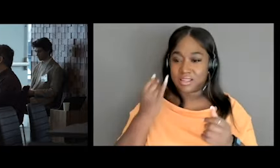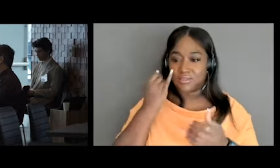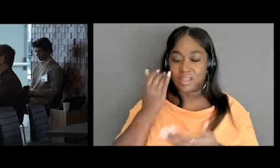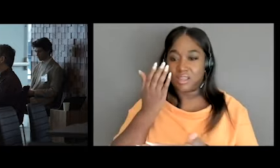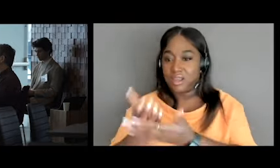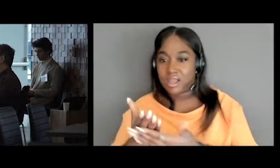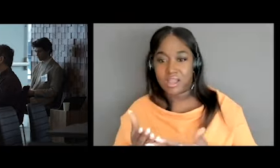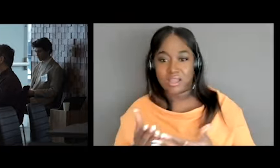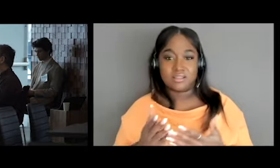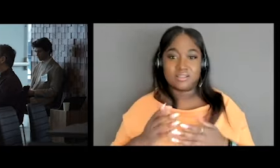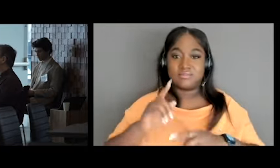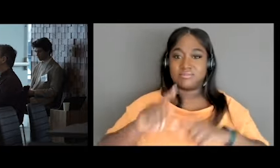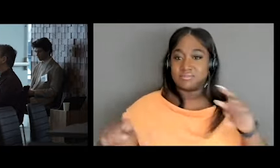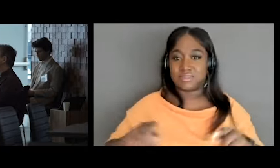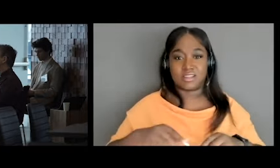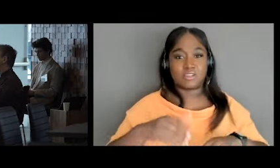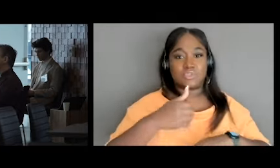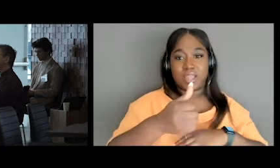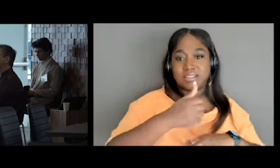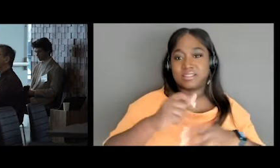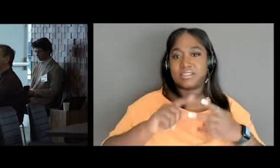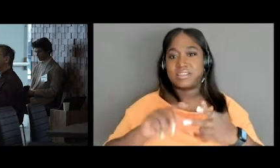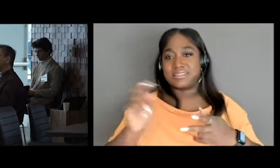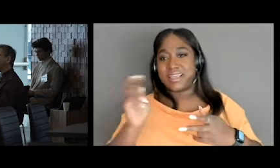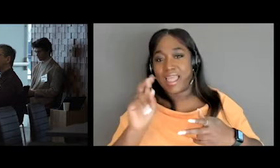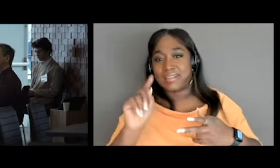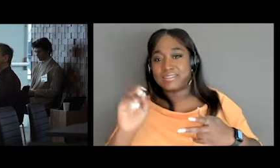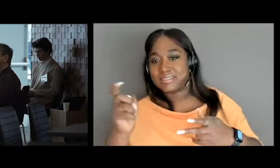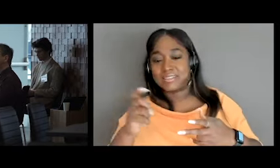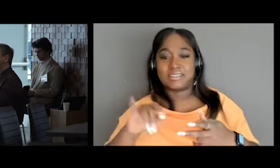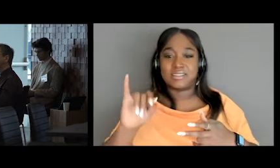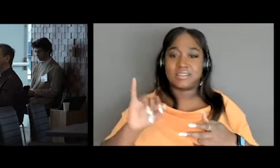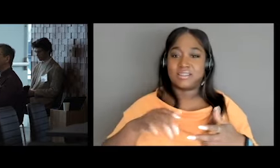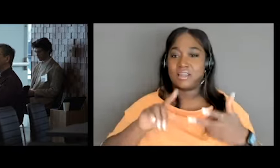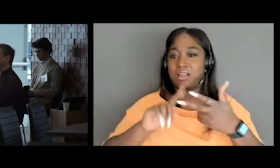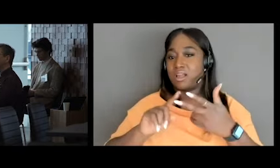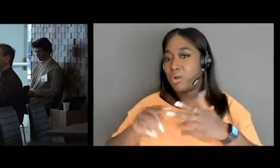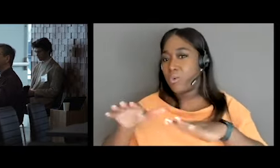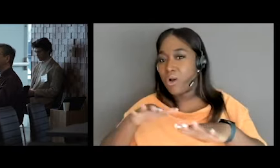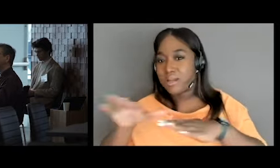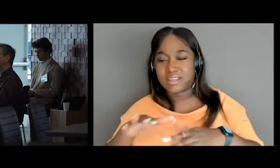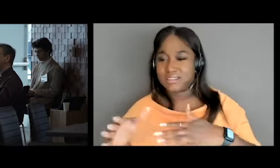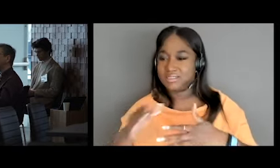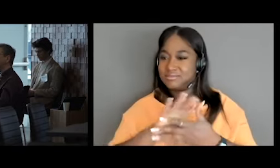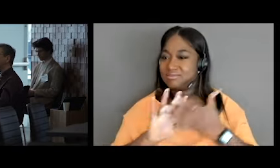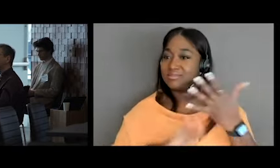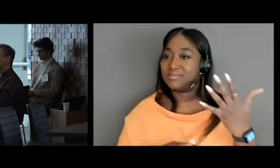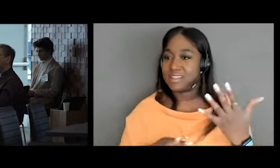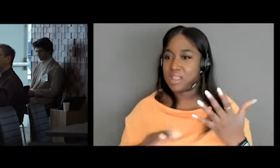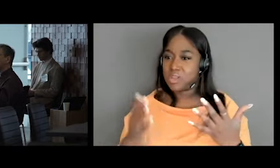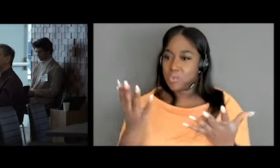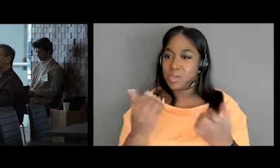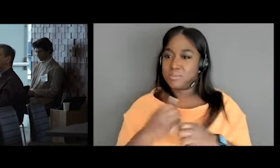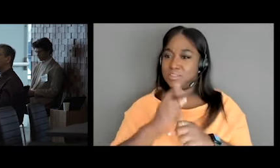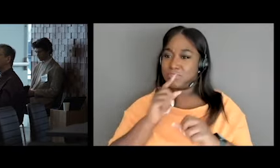it may mean walking, it may mean whatever. And you want to be a little transportation agnostic. You want the transportation to fit the human